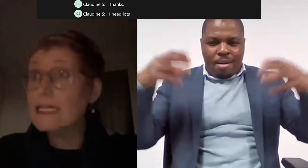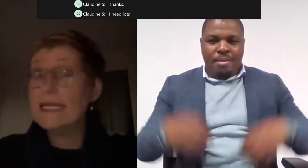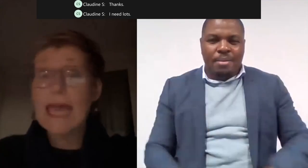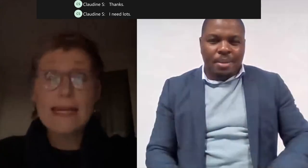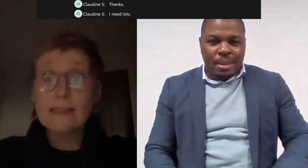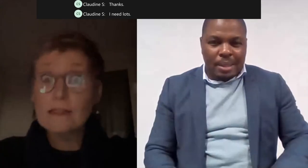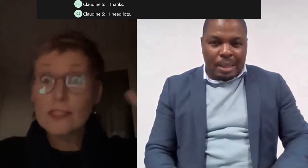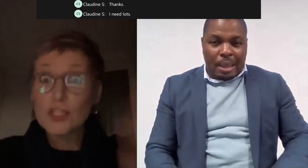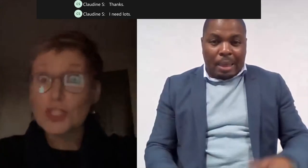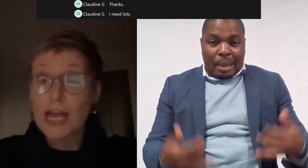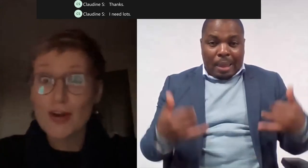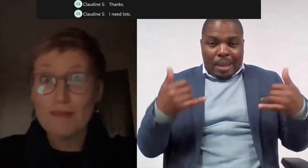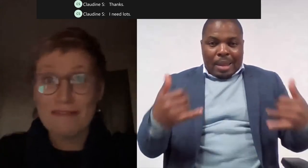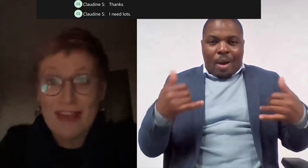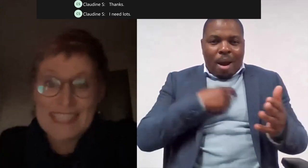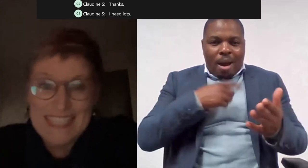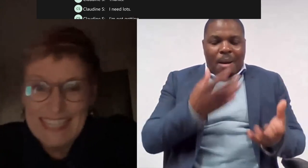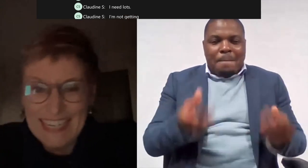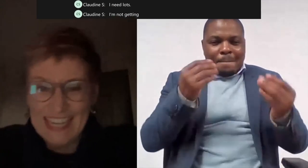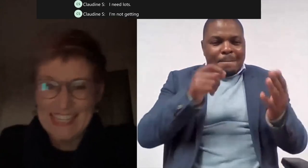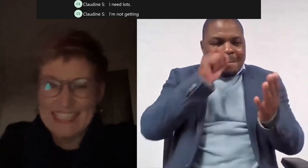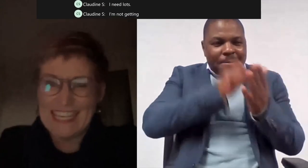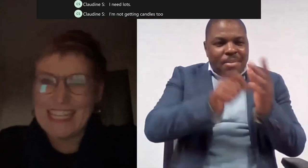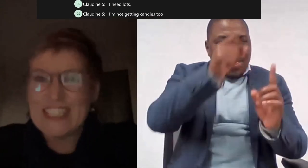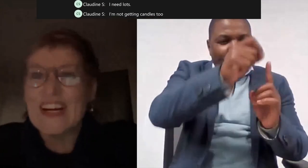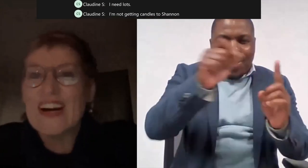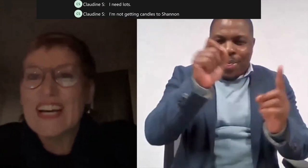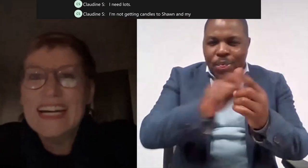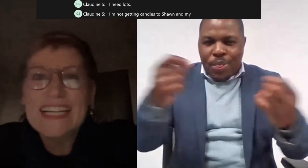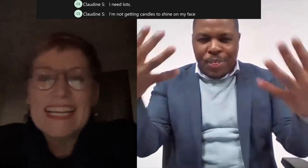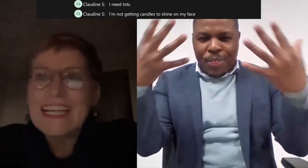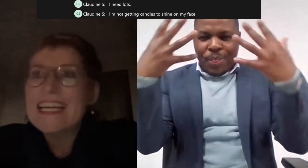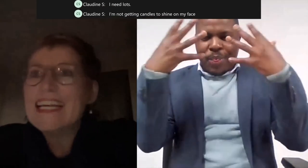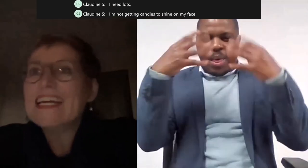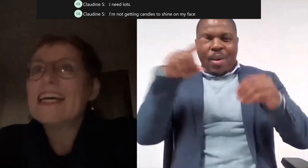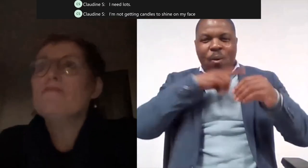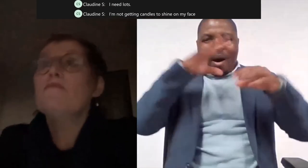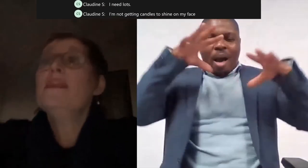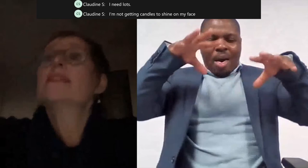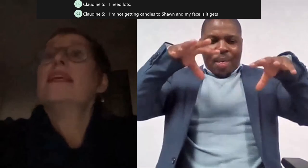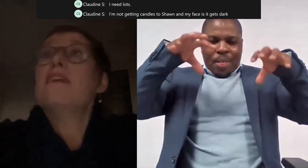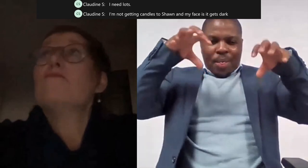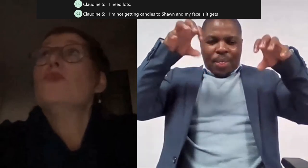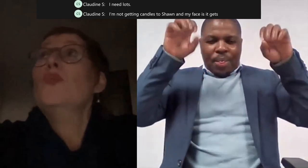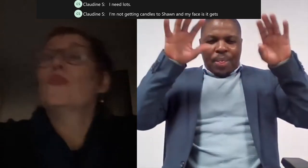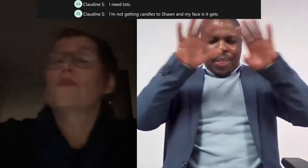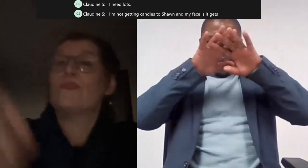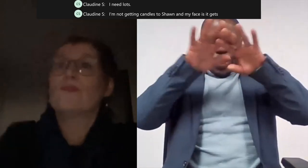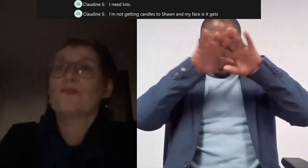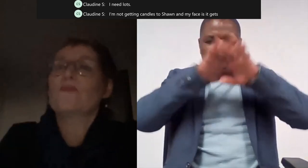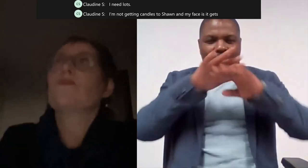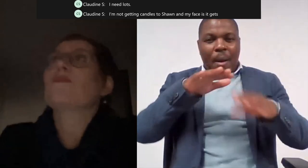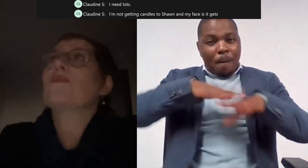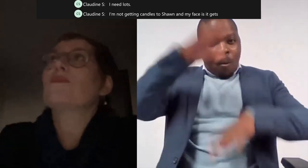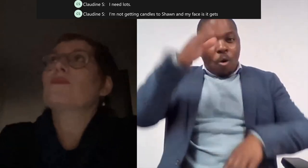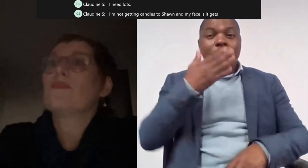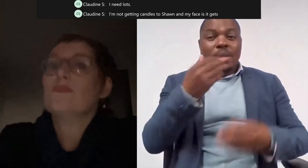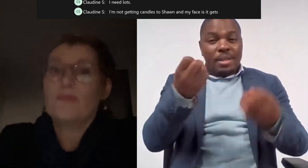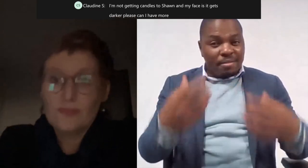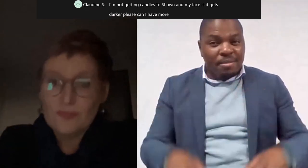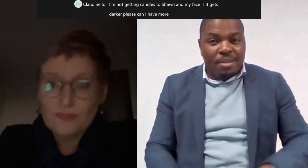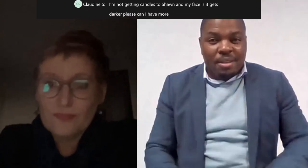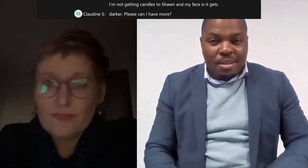I'm now getting candles to shine on my face as it gets darker. Please, can I have more?